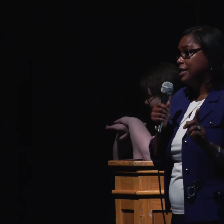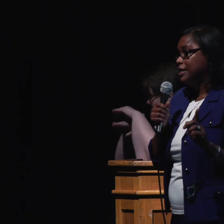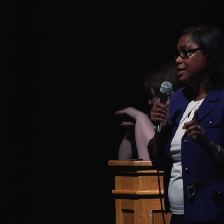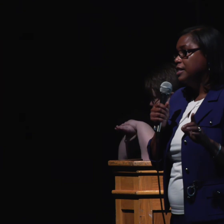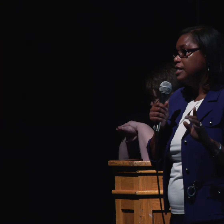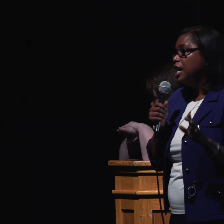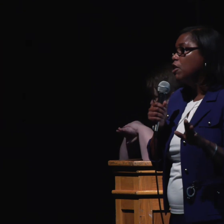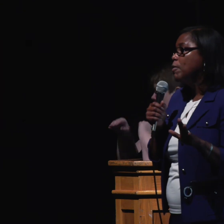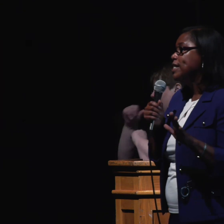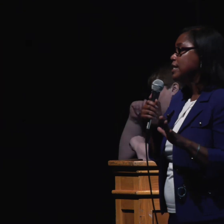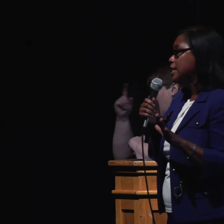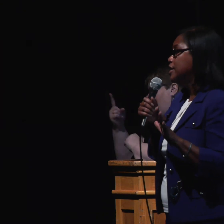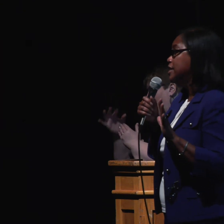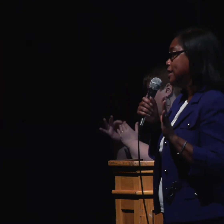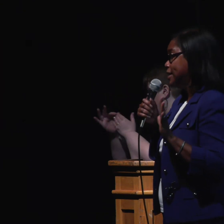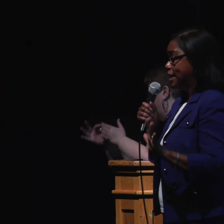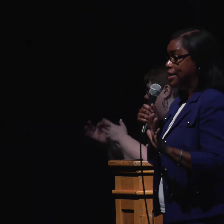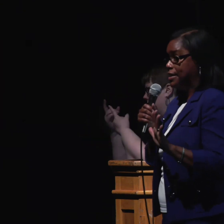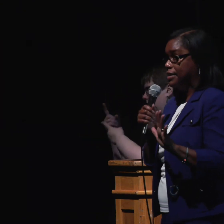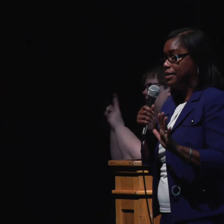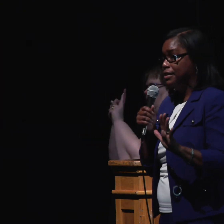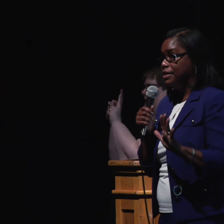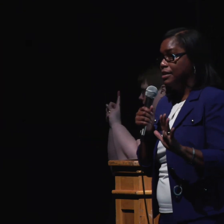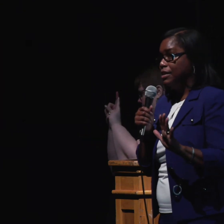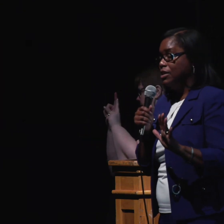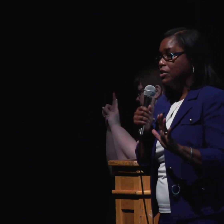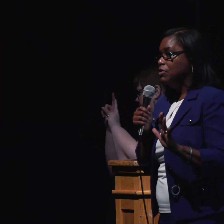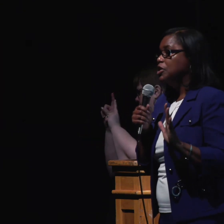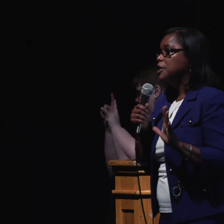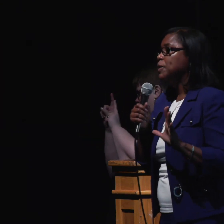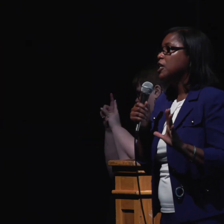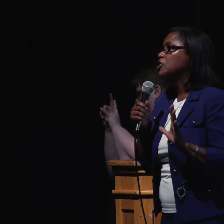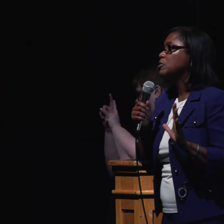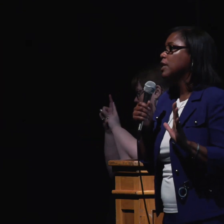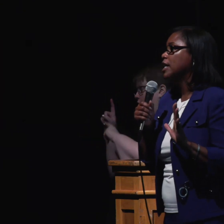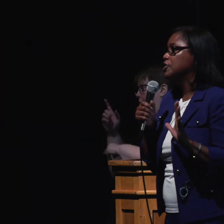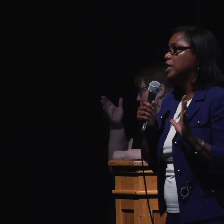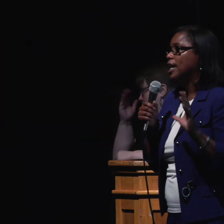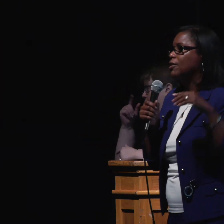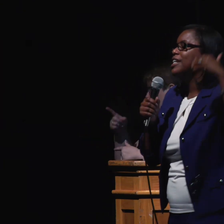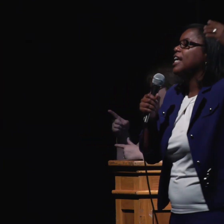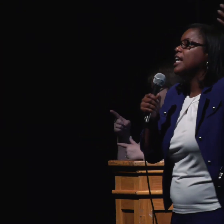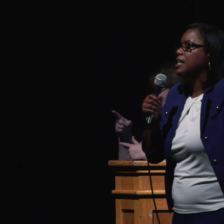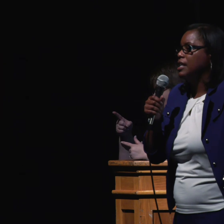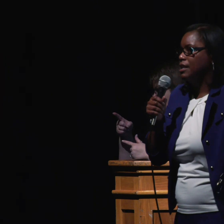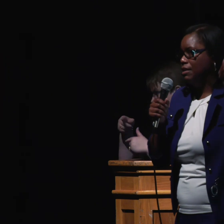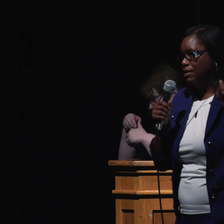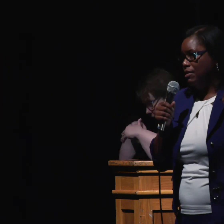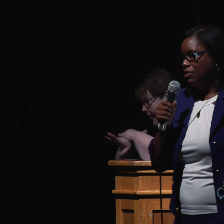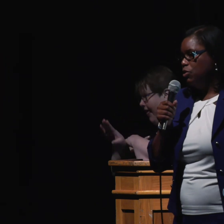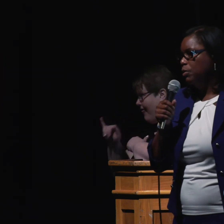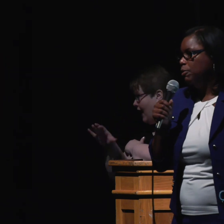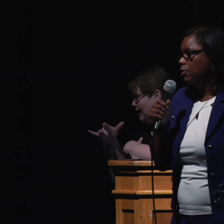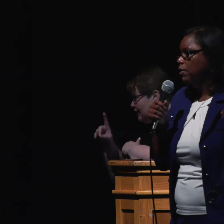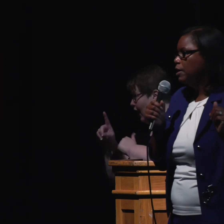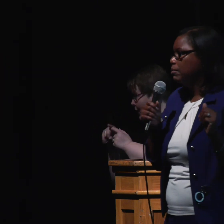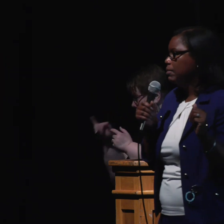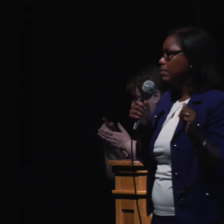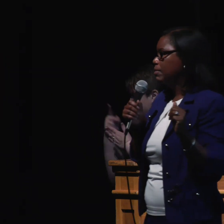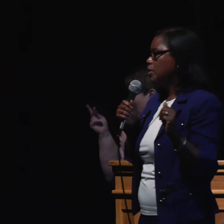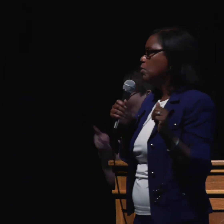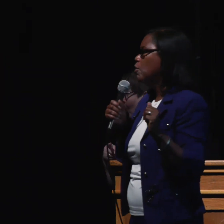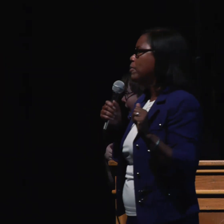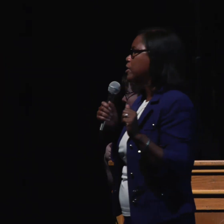Access does not always lead to success. So just because you let a child in to a